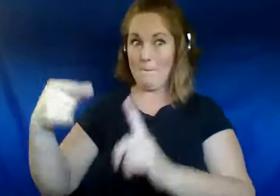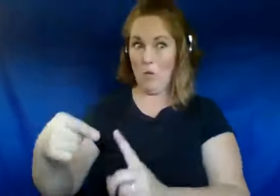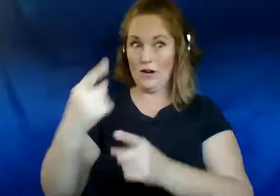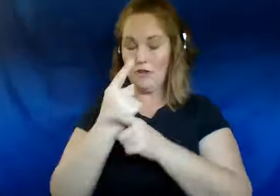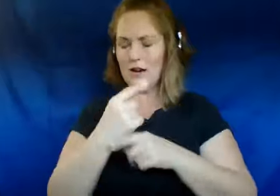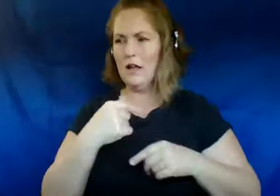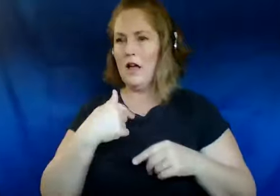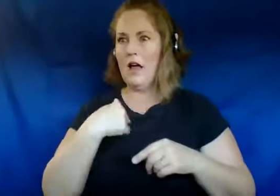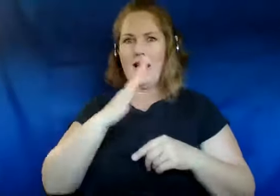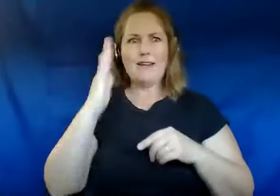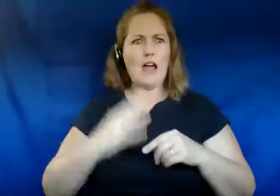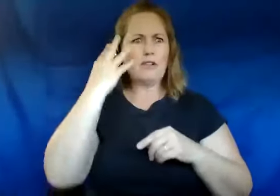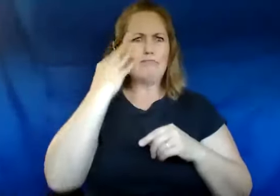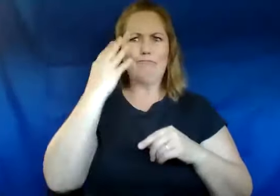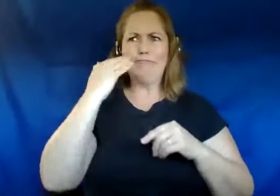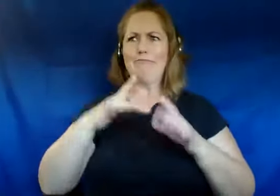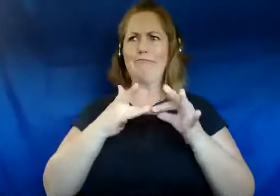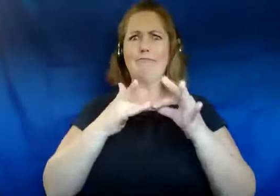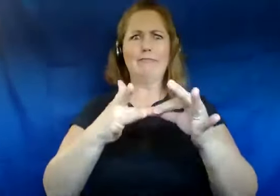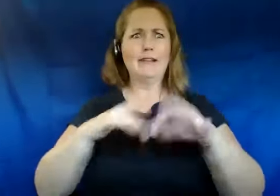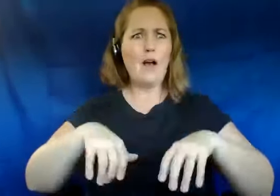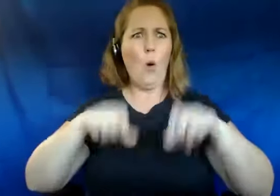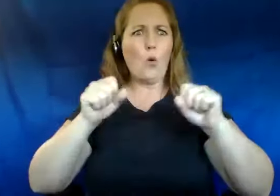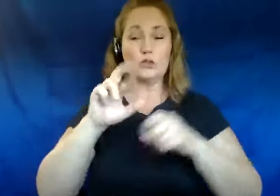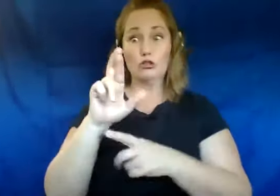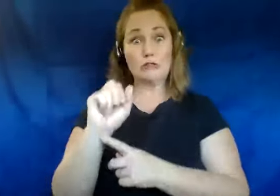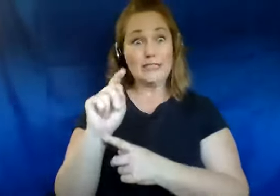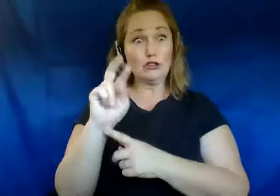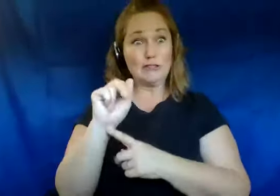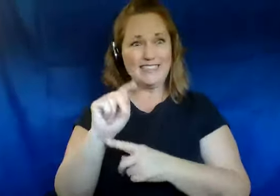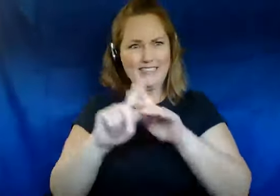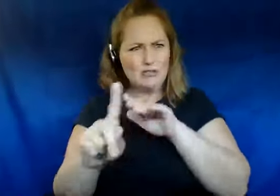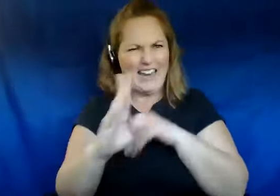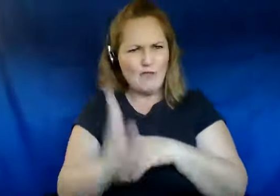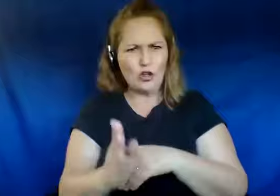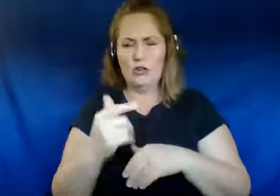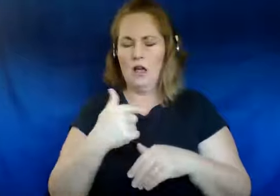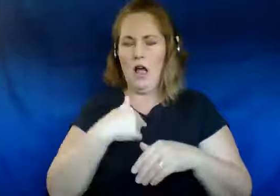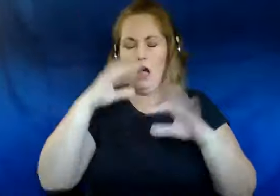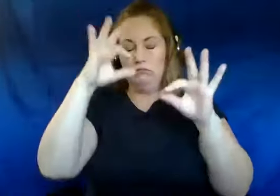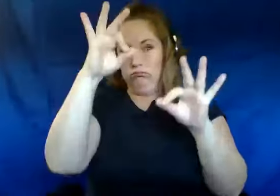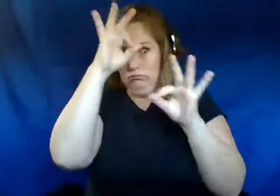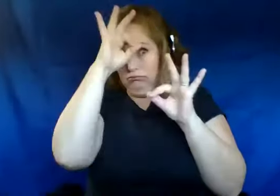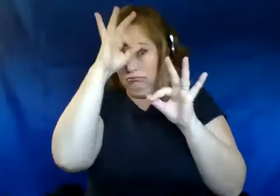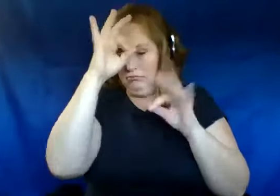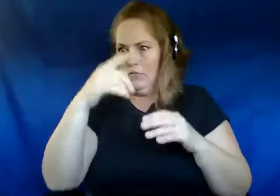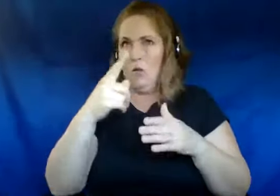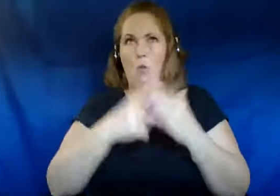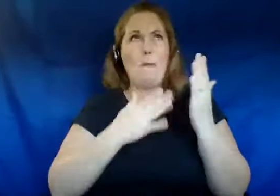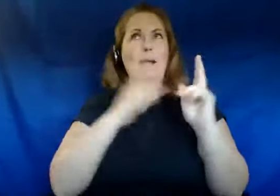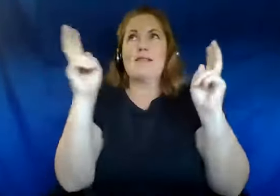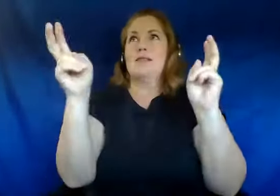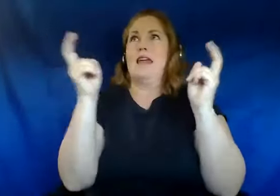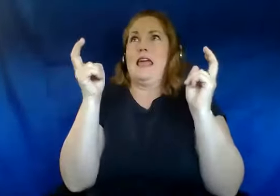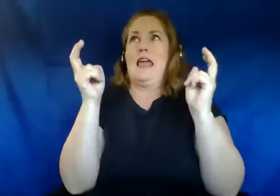my life done a retreat. And I didn't have a clue what I was going to do it on. And so